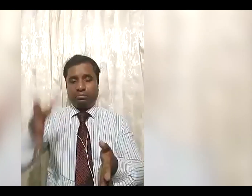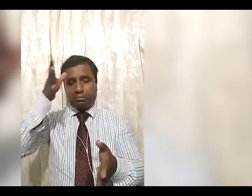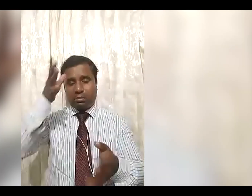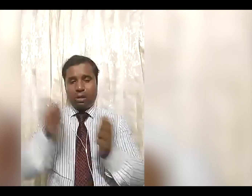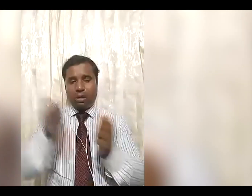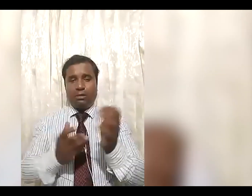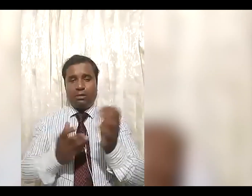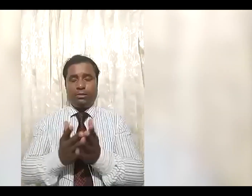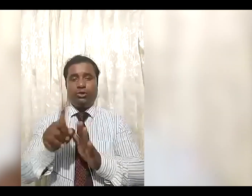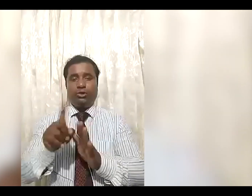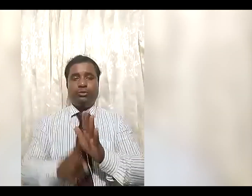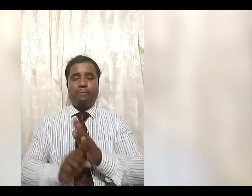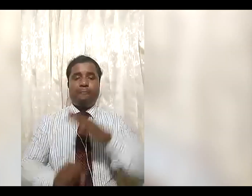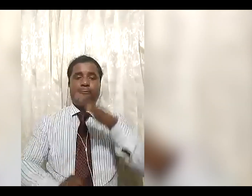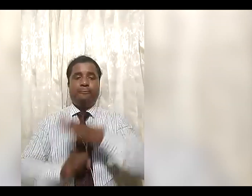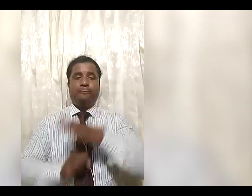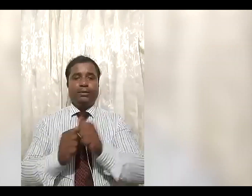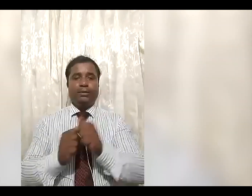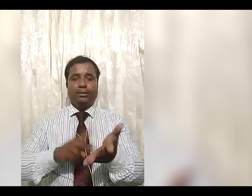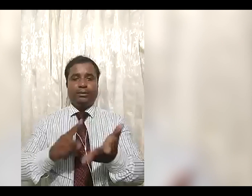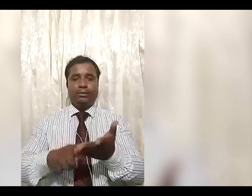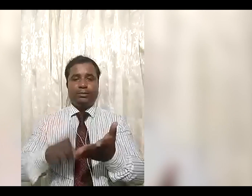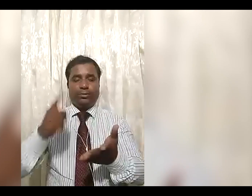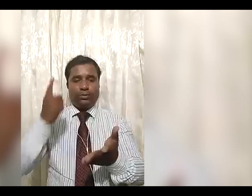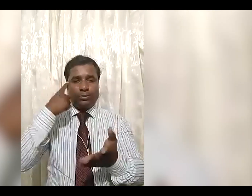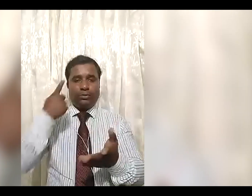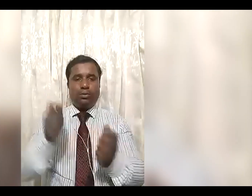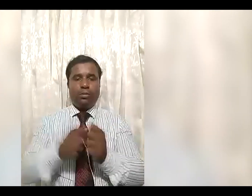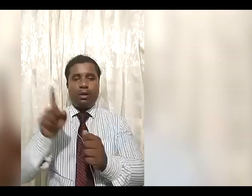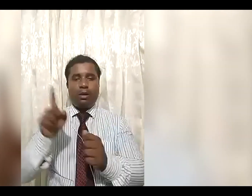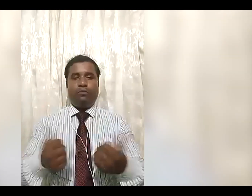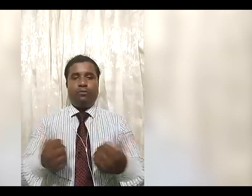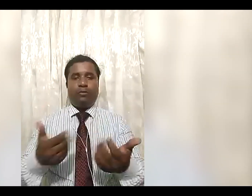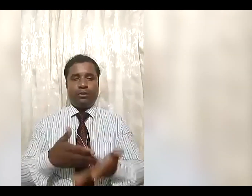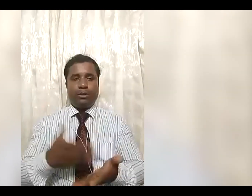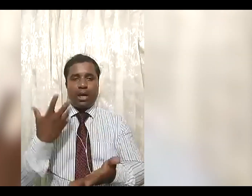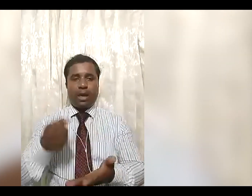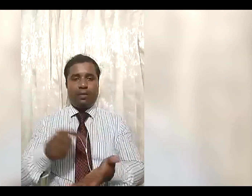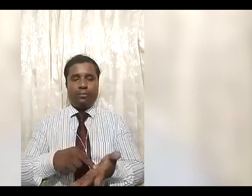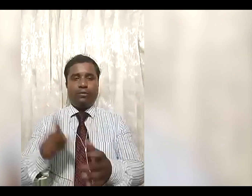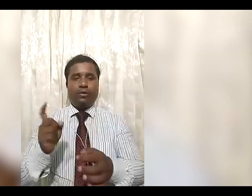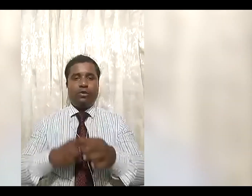questions. And so I just dropped those in the box, and those might be helpful as you have further discussions on that topic.